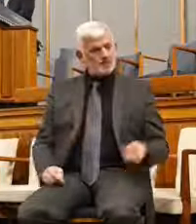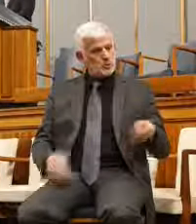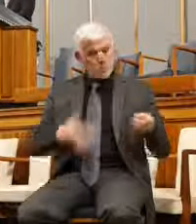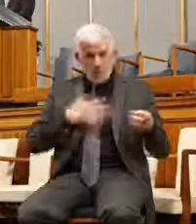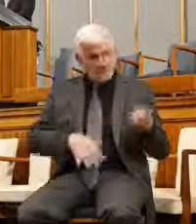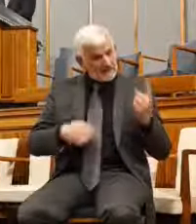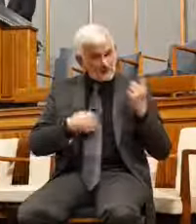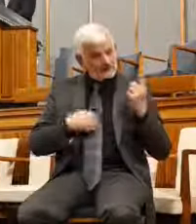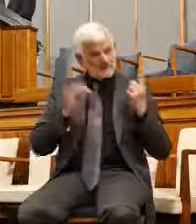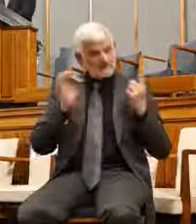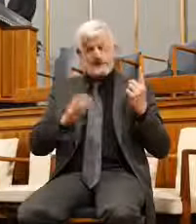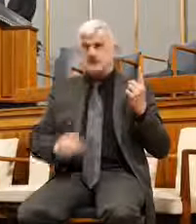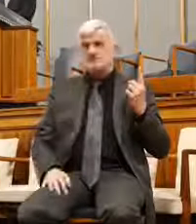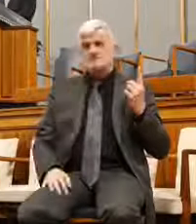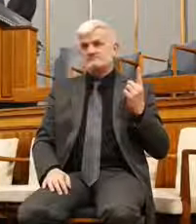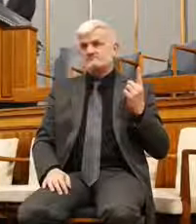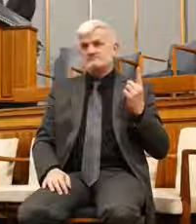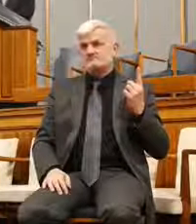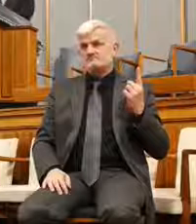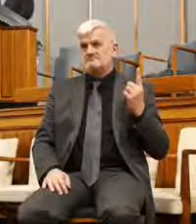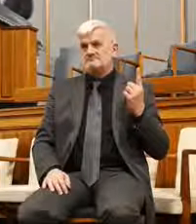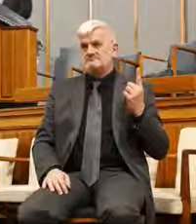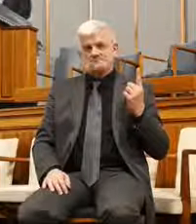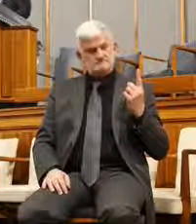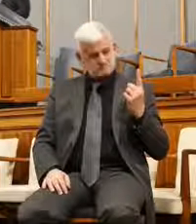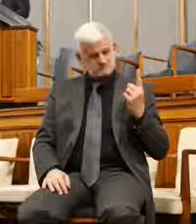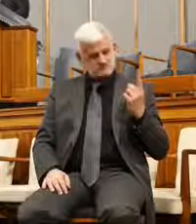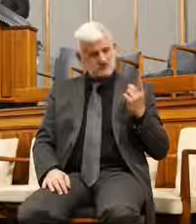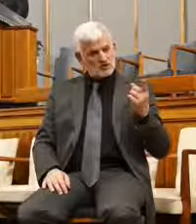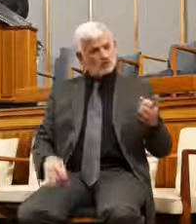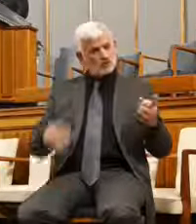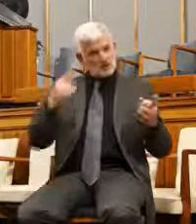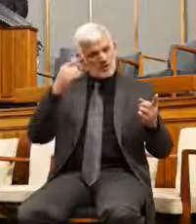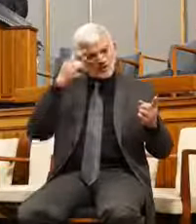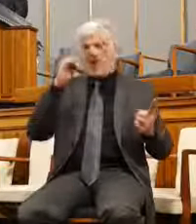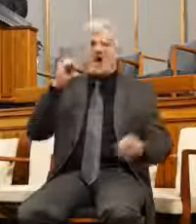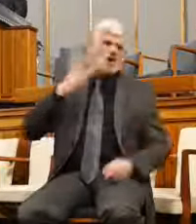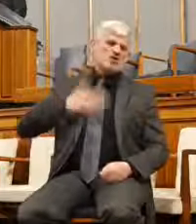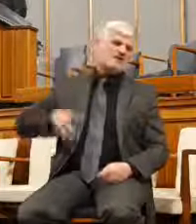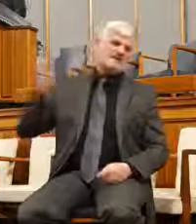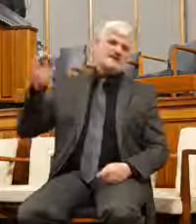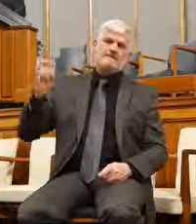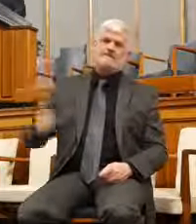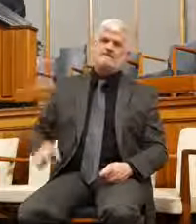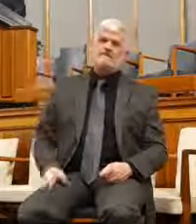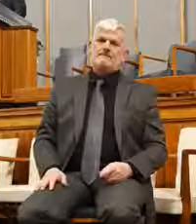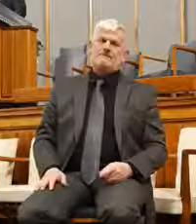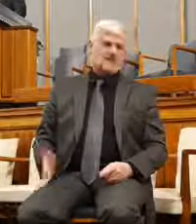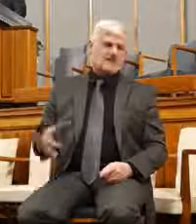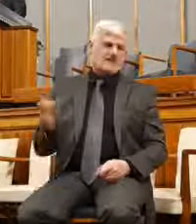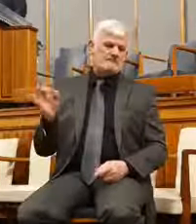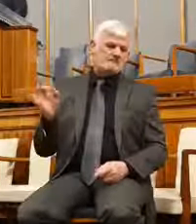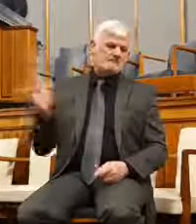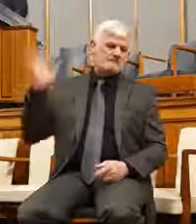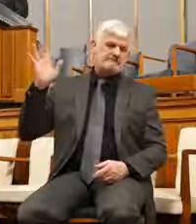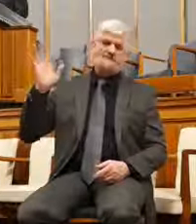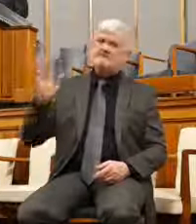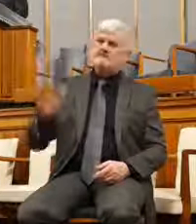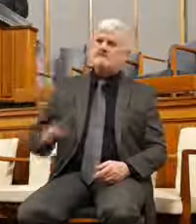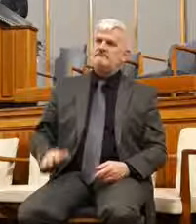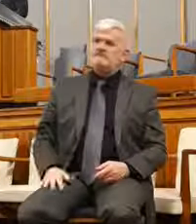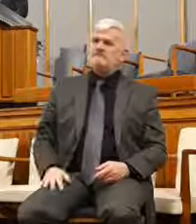no appreciation. You think you have no need of me. You have dismissed me. You have